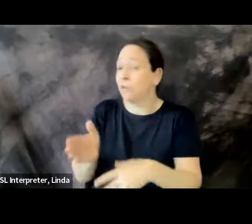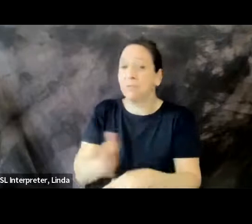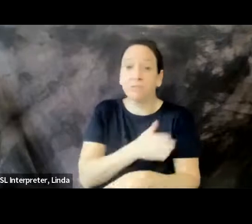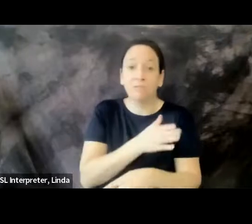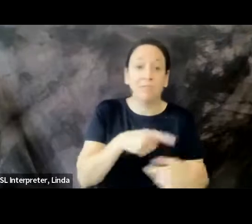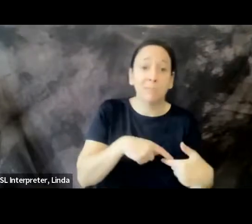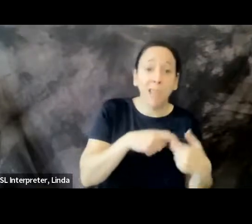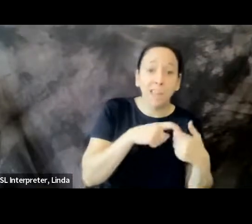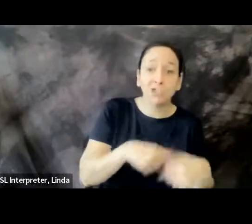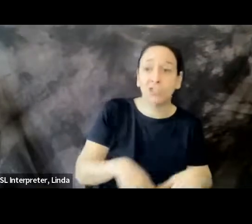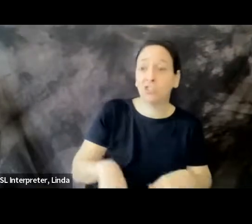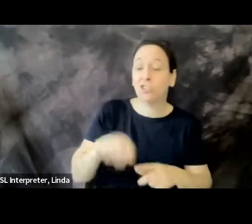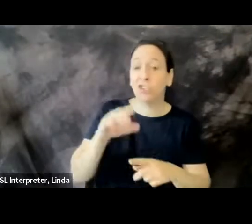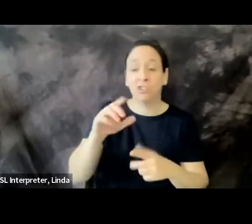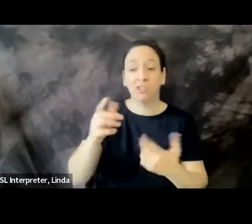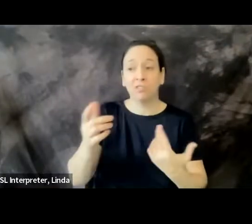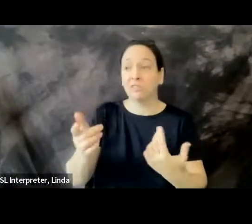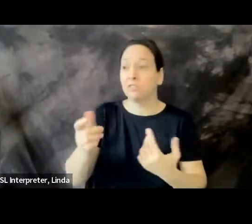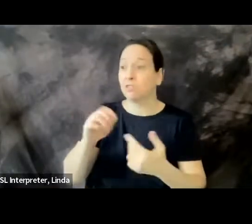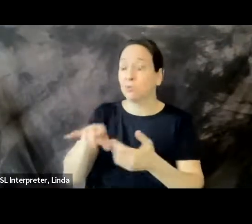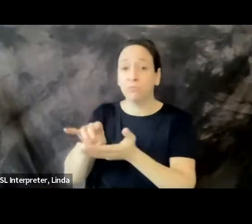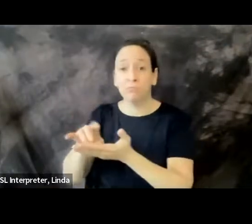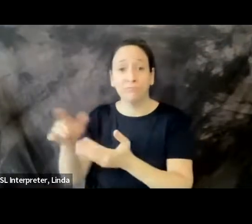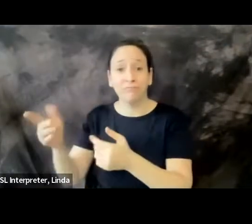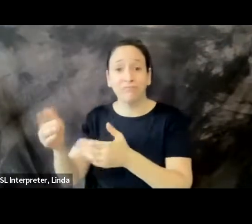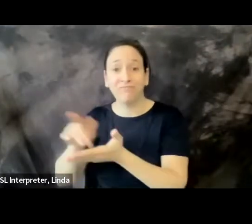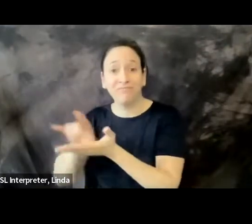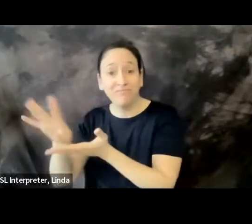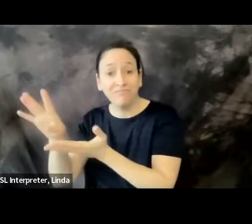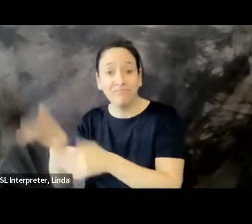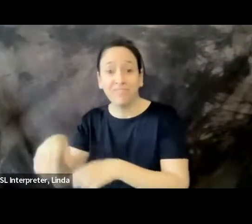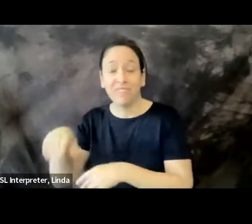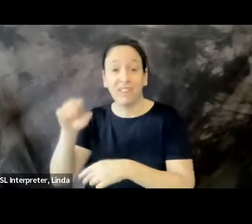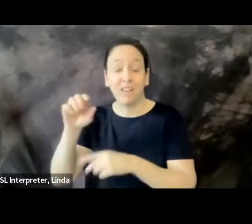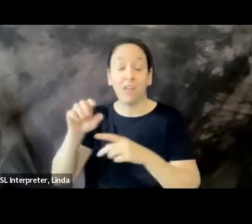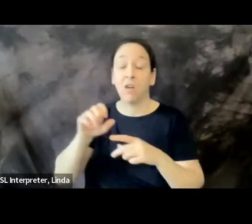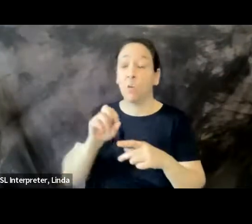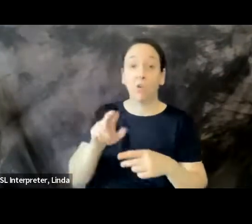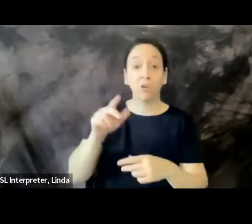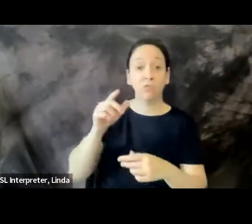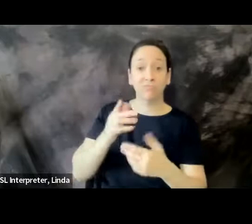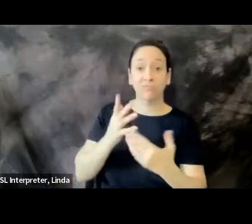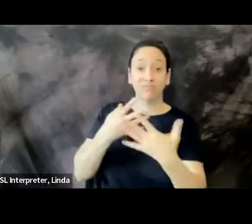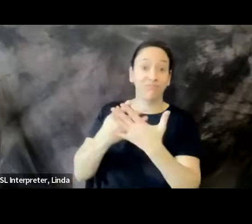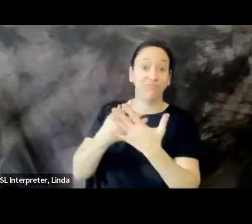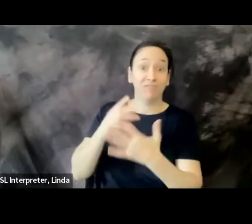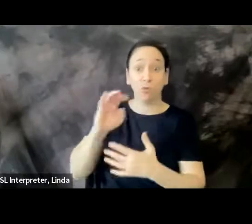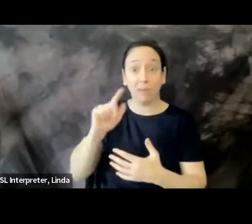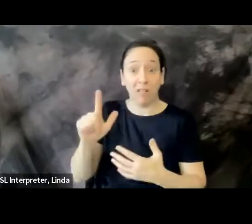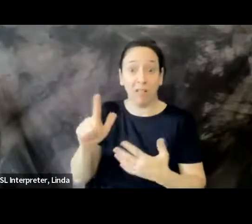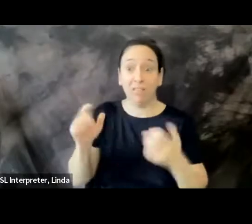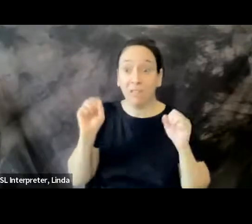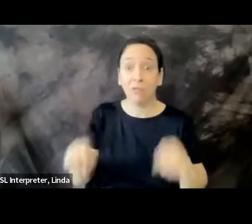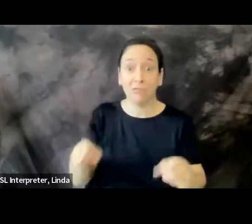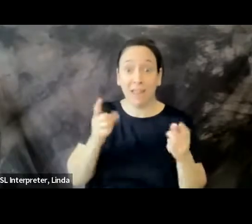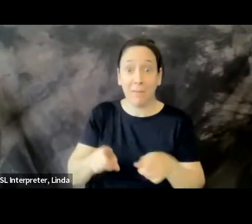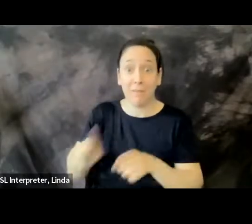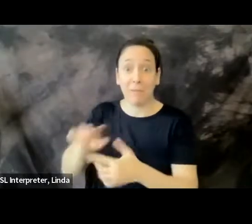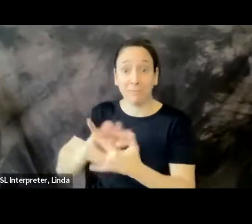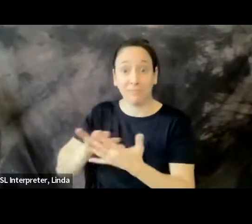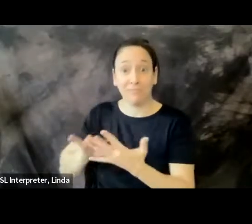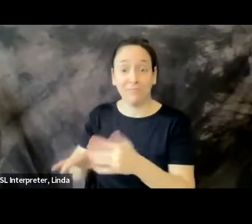system. I say this not lightly, but to acknowledge that just as when we talk about predictive